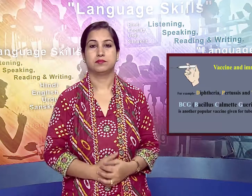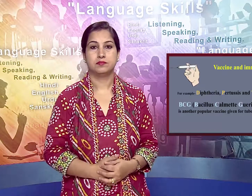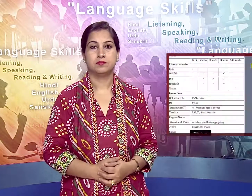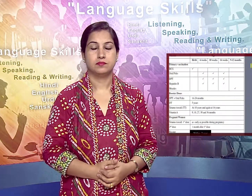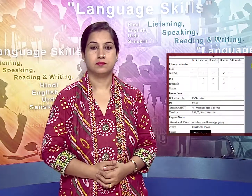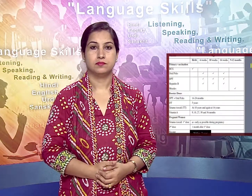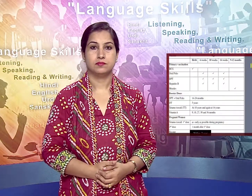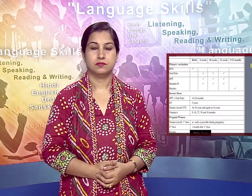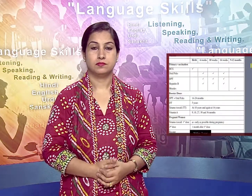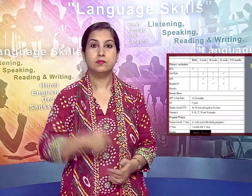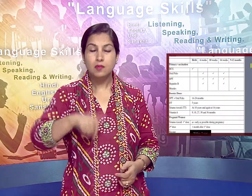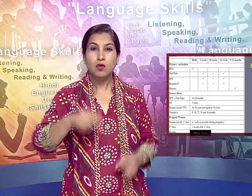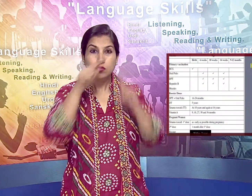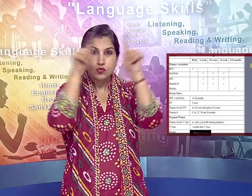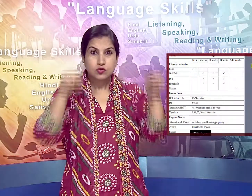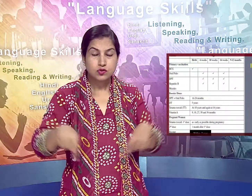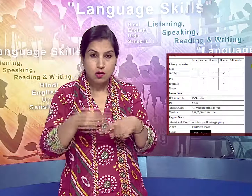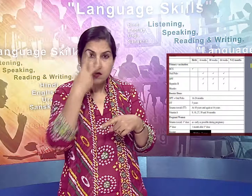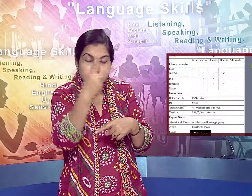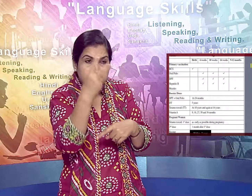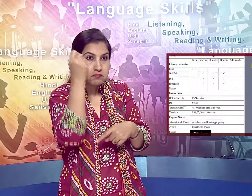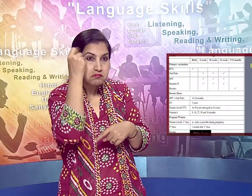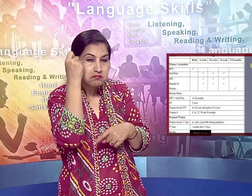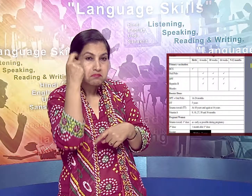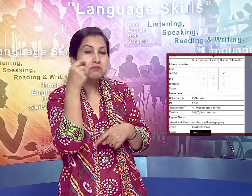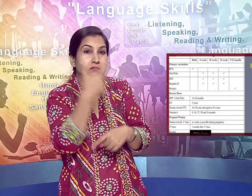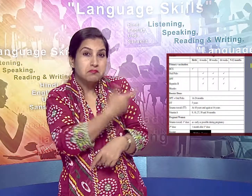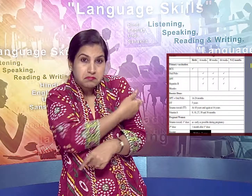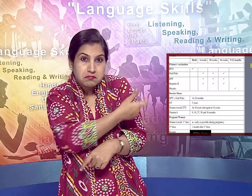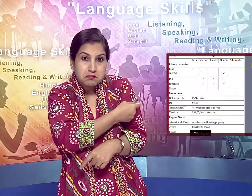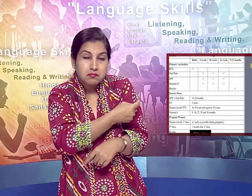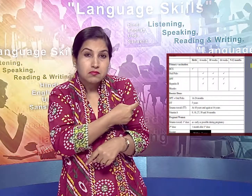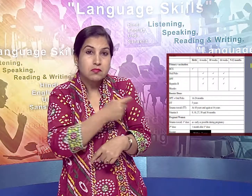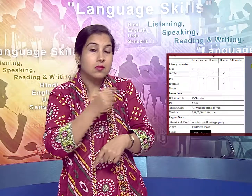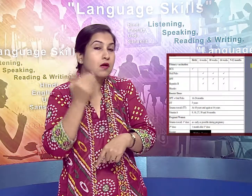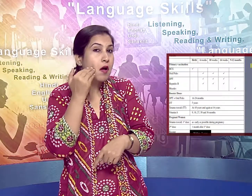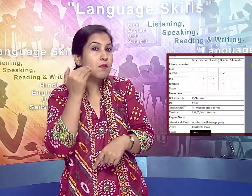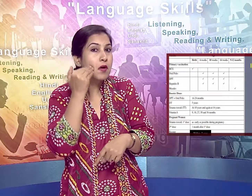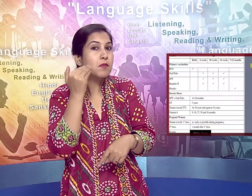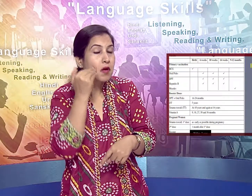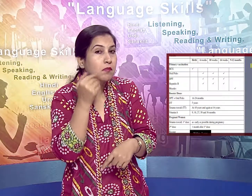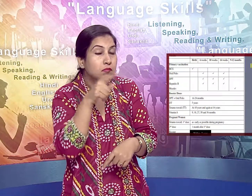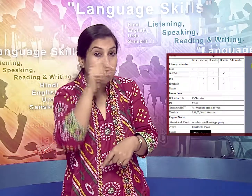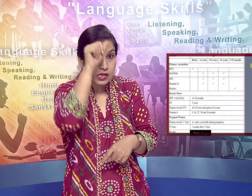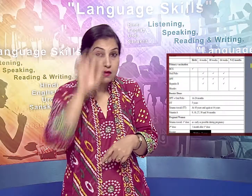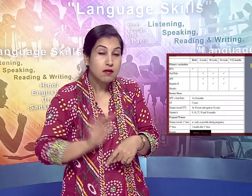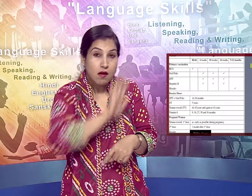Now this is the chart. You can see and understand the immunization schedule in India